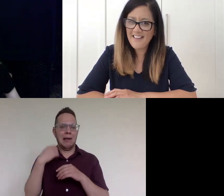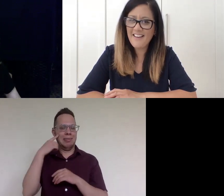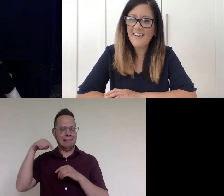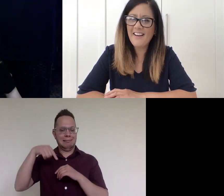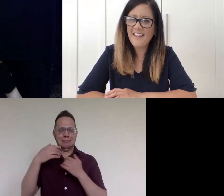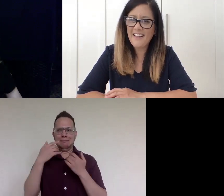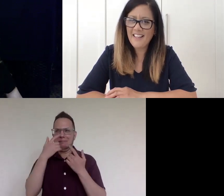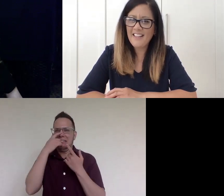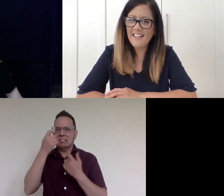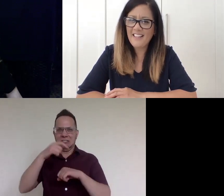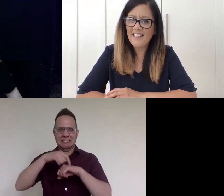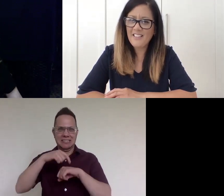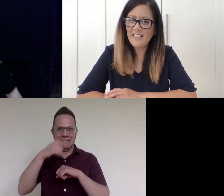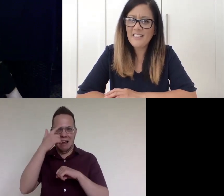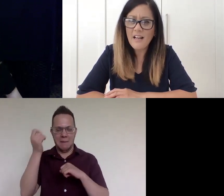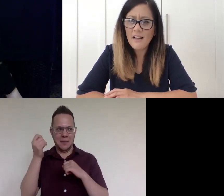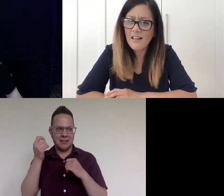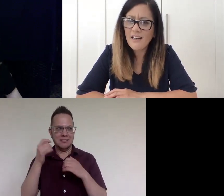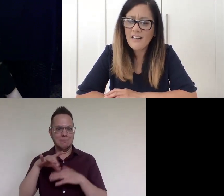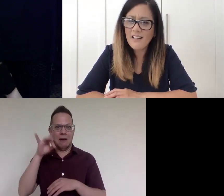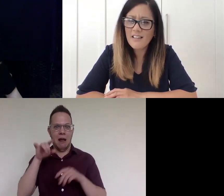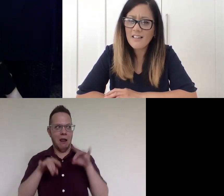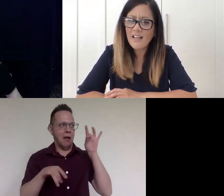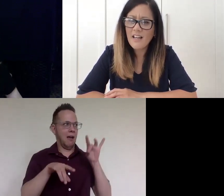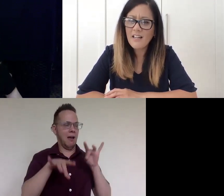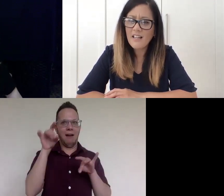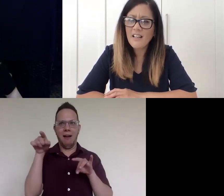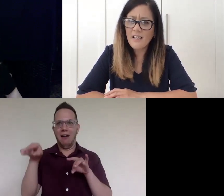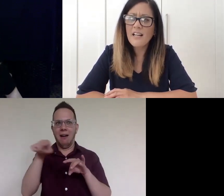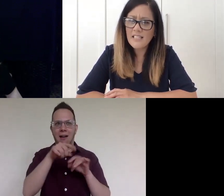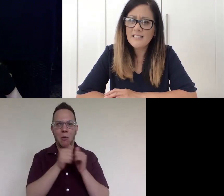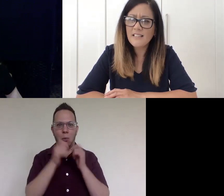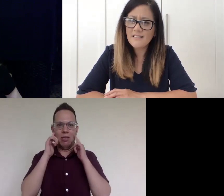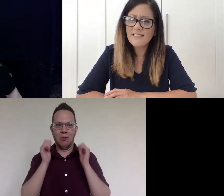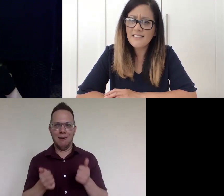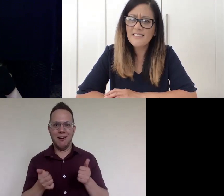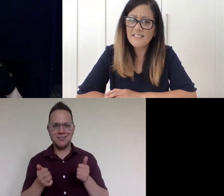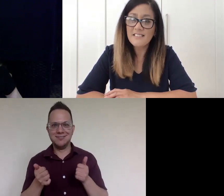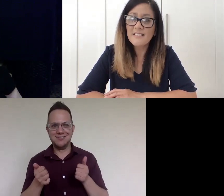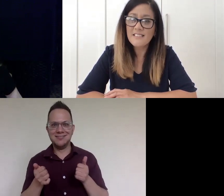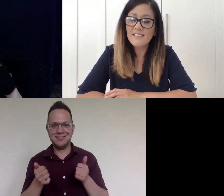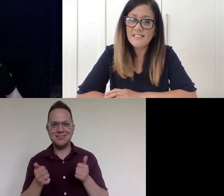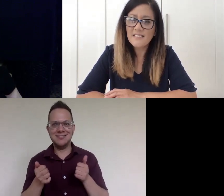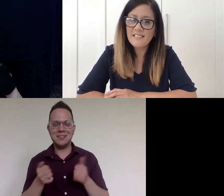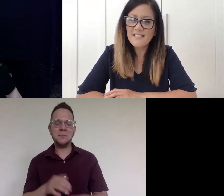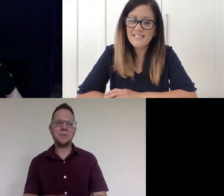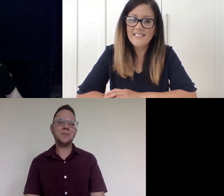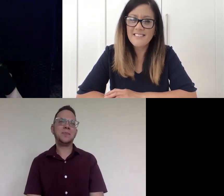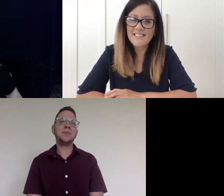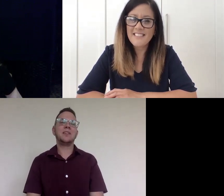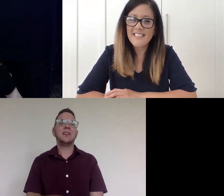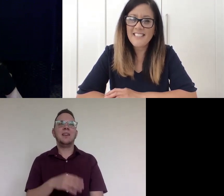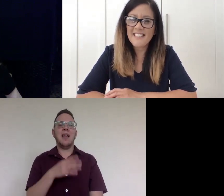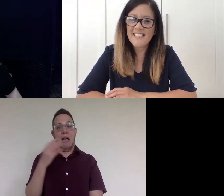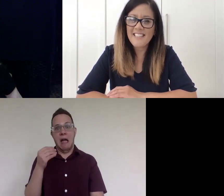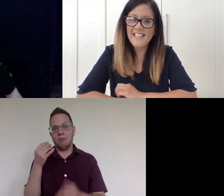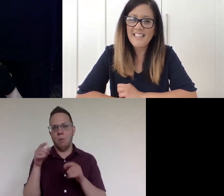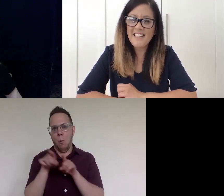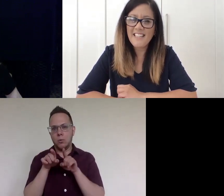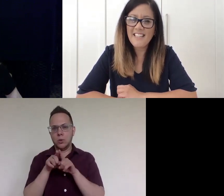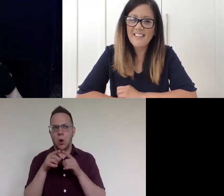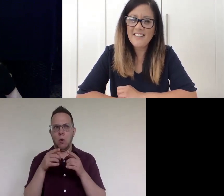it's not even so much people with cochlear implants, but certainly for people with hearing aids, it's tricky. And so I'm hearing all these anecdotal